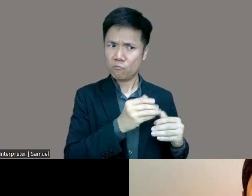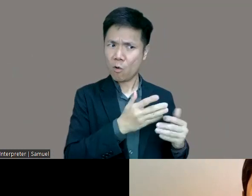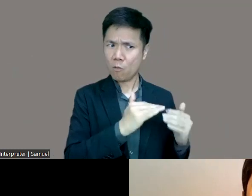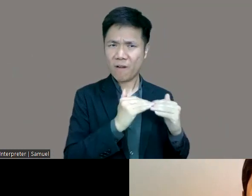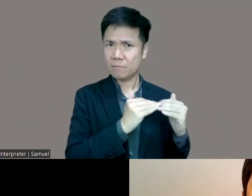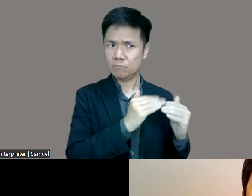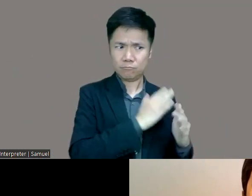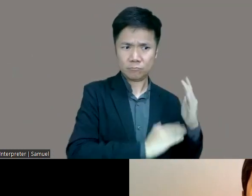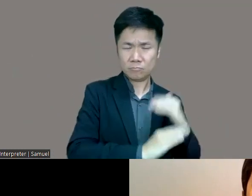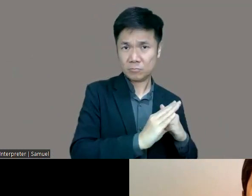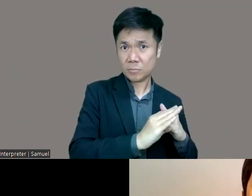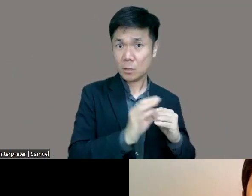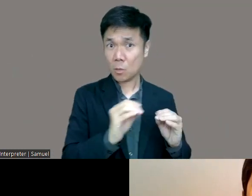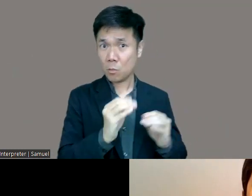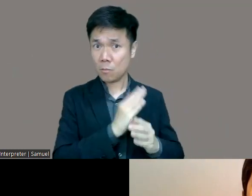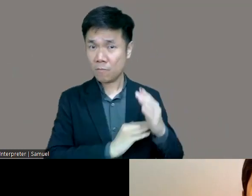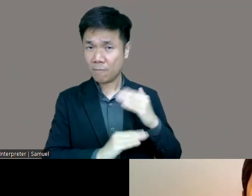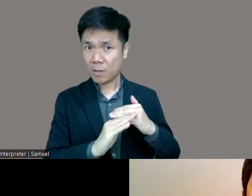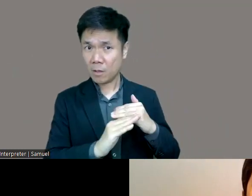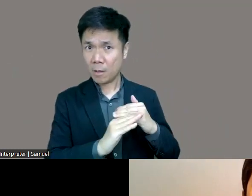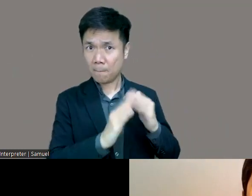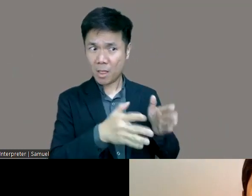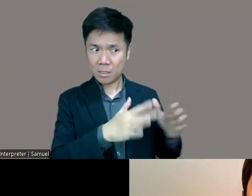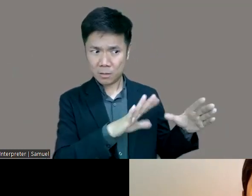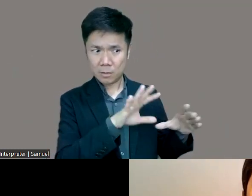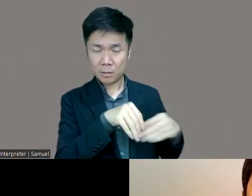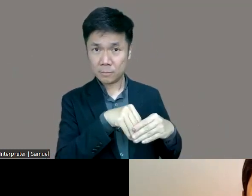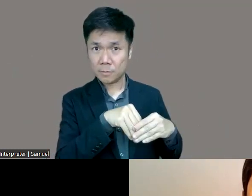not adequate because of different